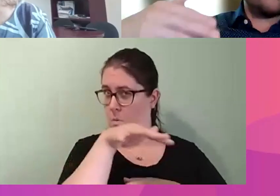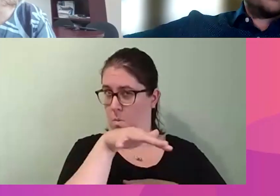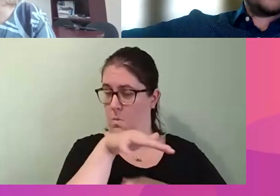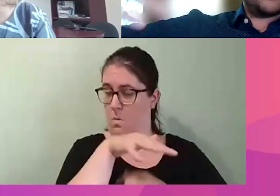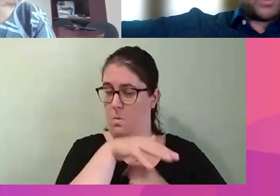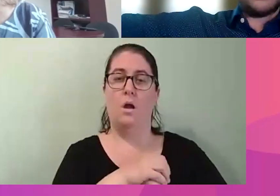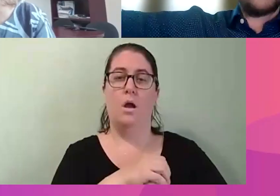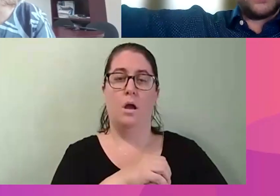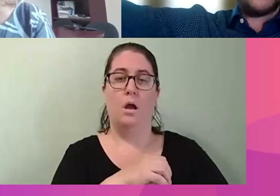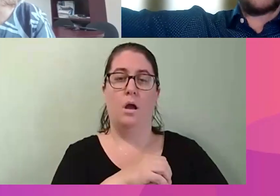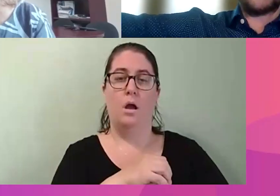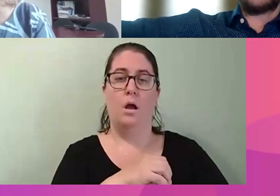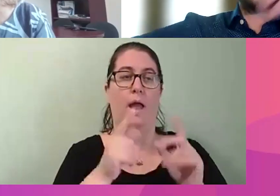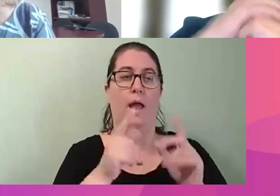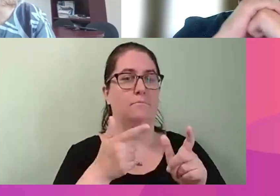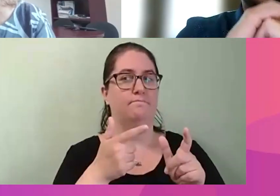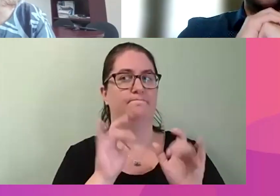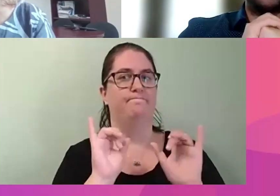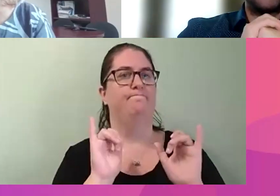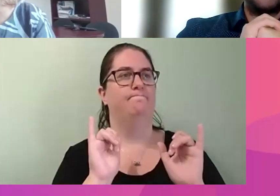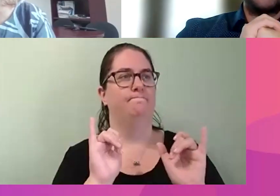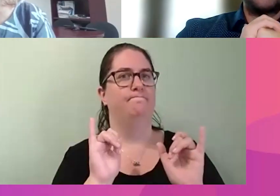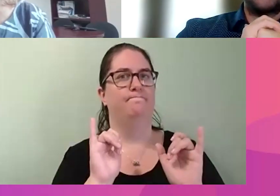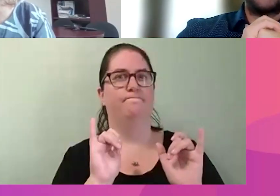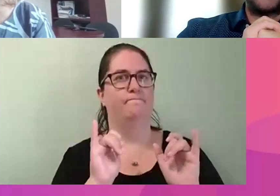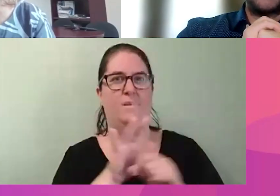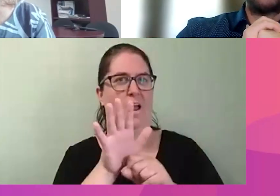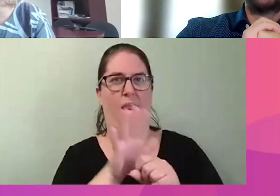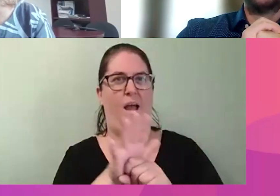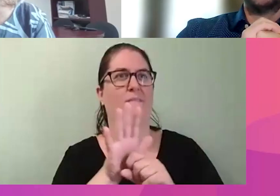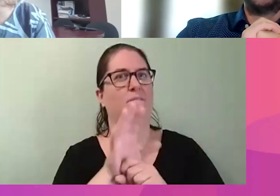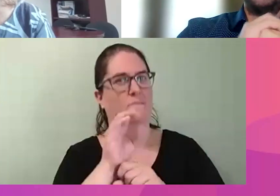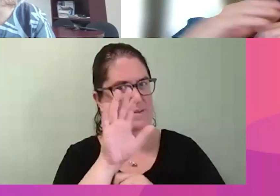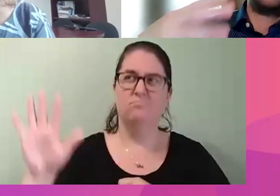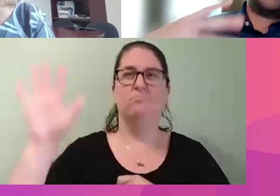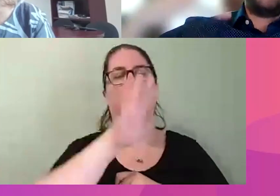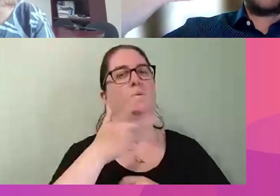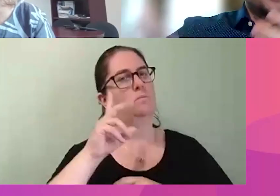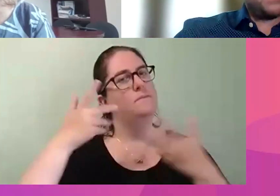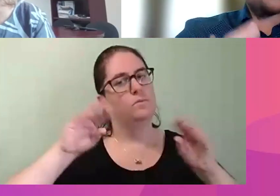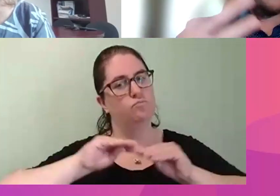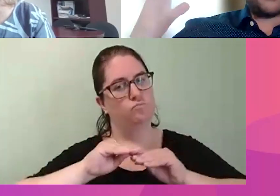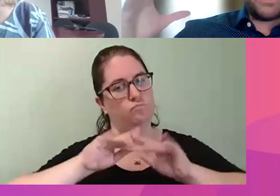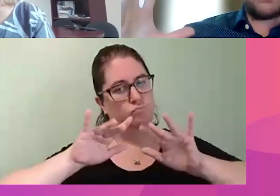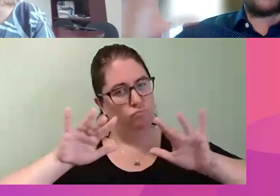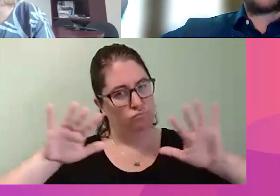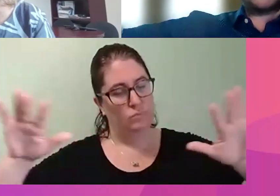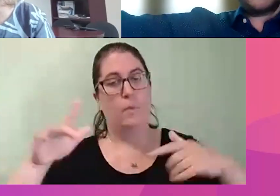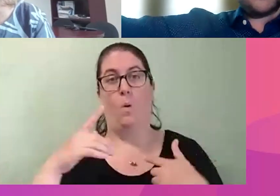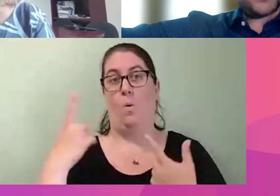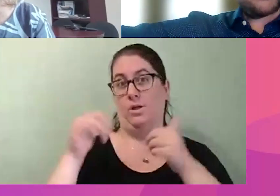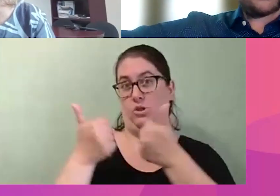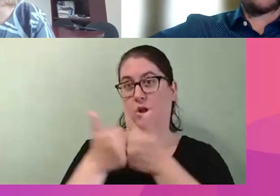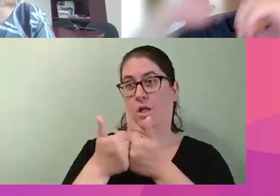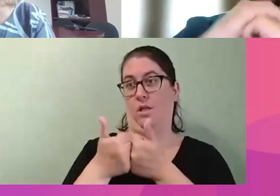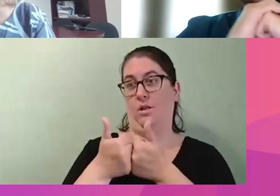but kind of very quickly realized that there was a need for this across the whole province. So we have rolled it. One of our challenges, I think, has been